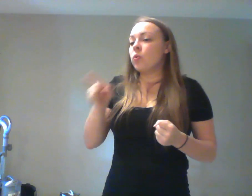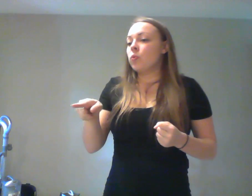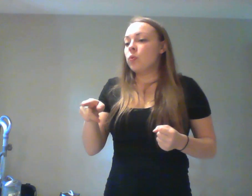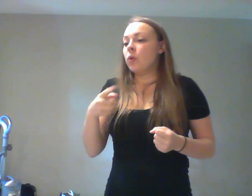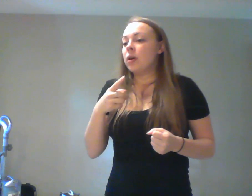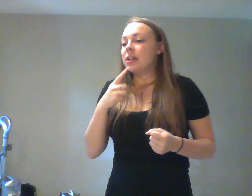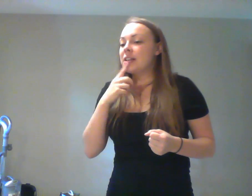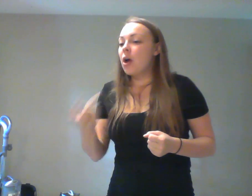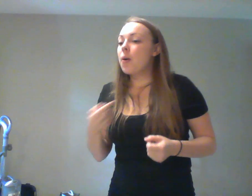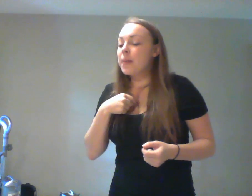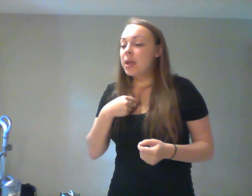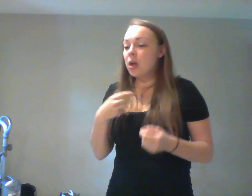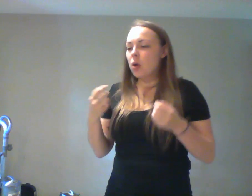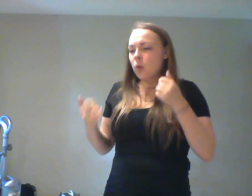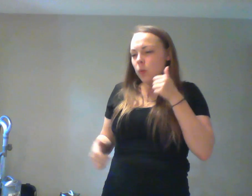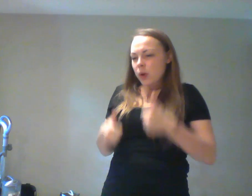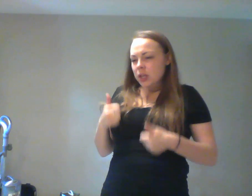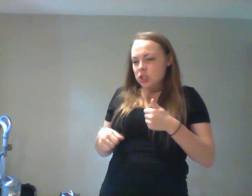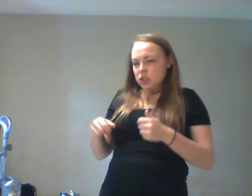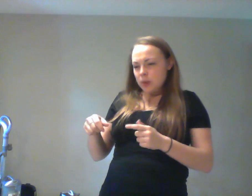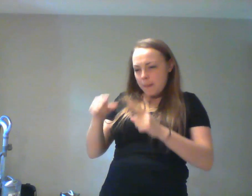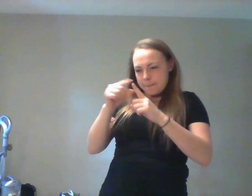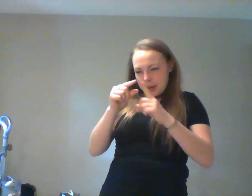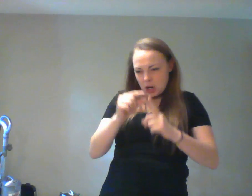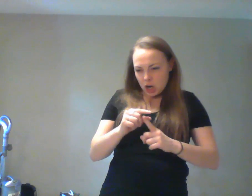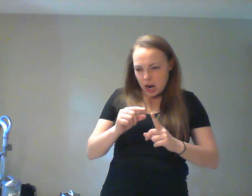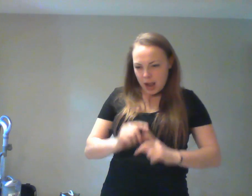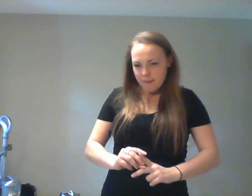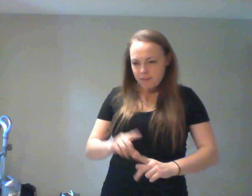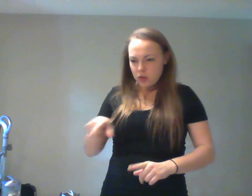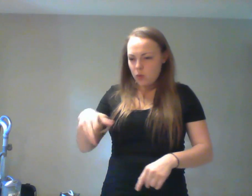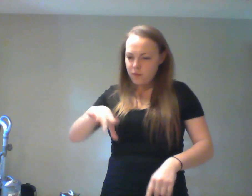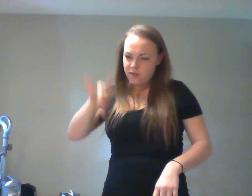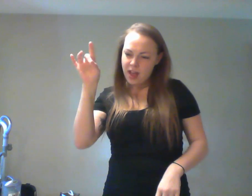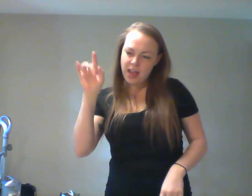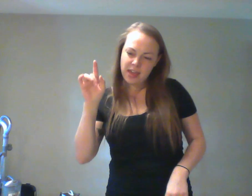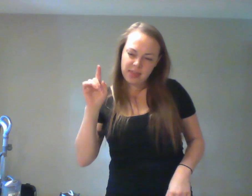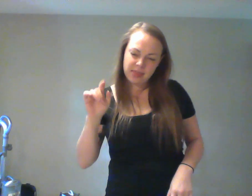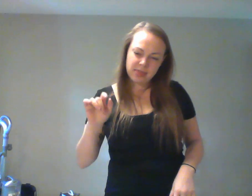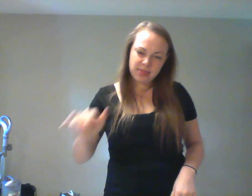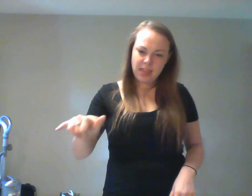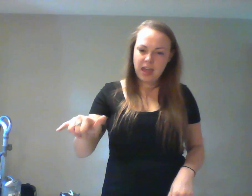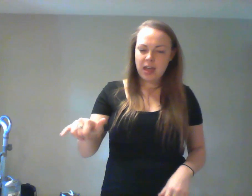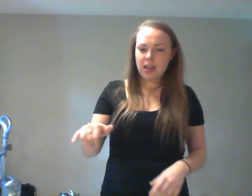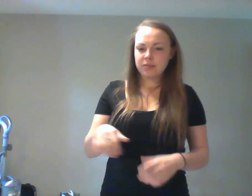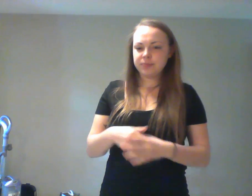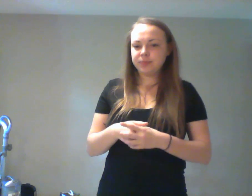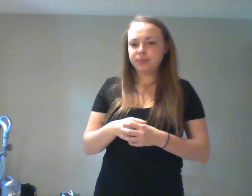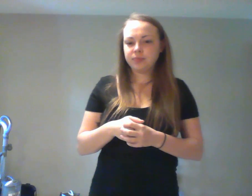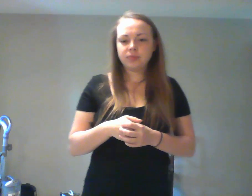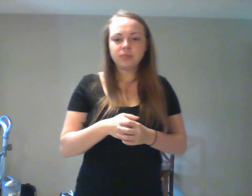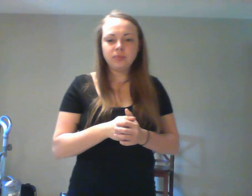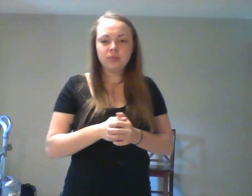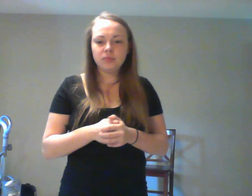1 or paragraph 2 or P1, P2. You have to do the details first. Actually, did you put your